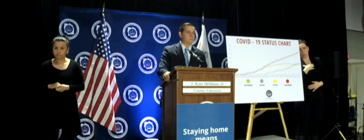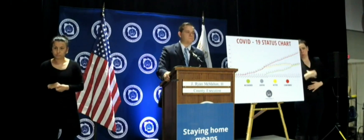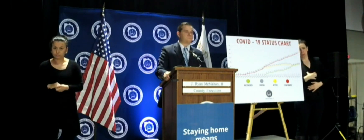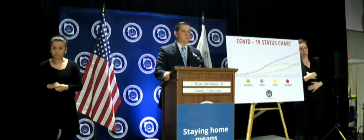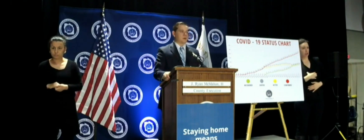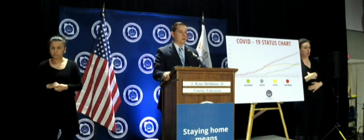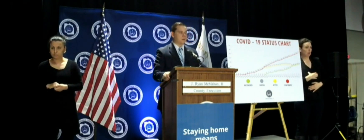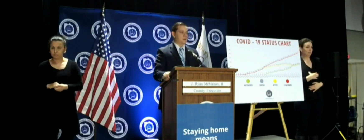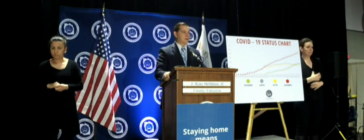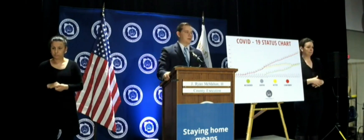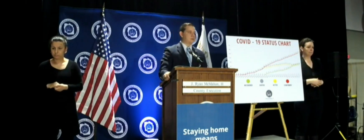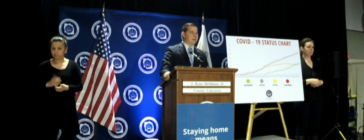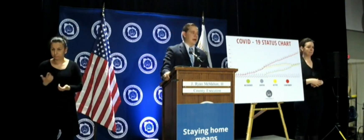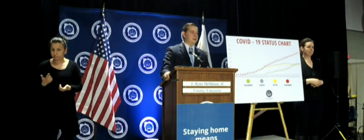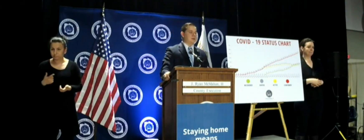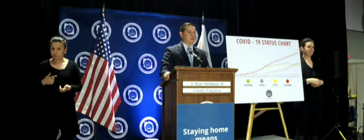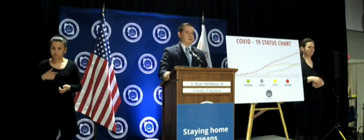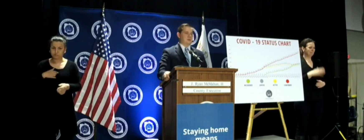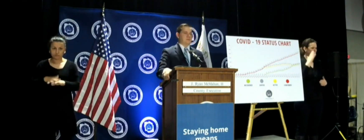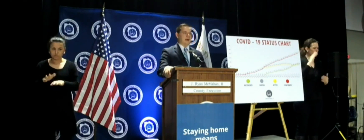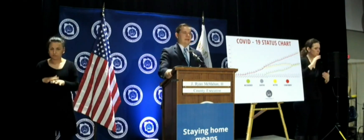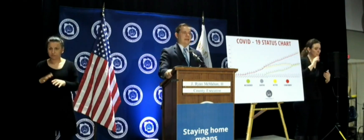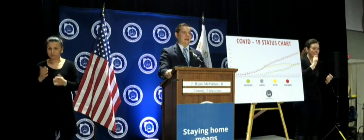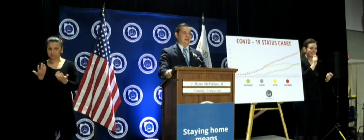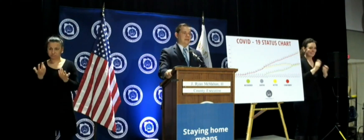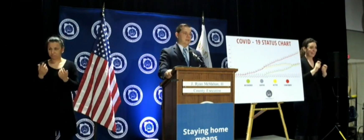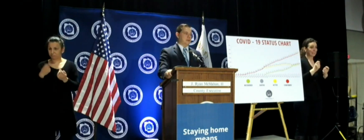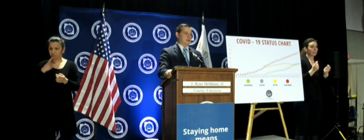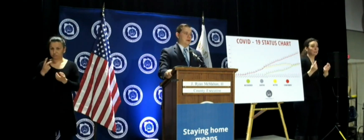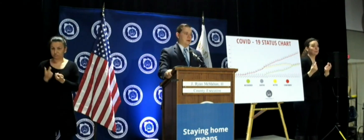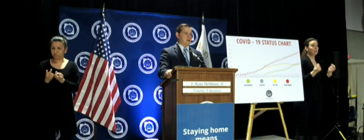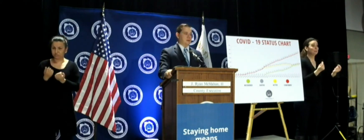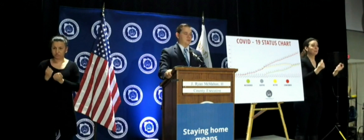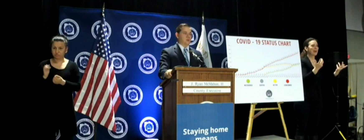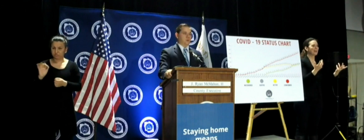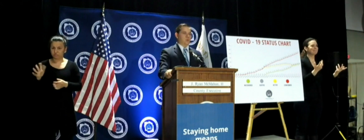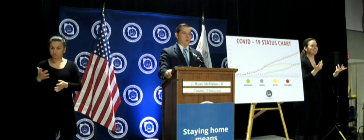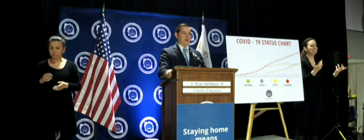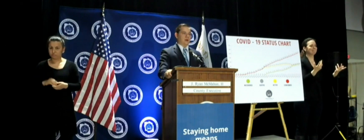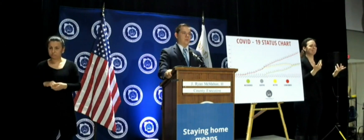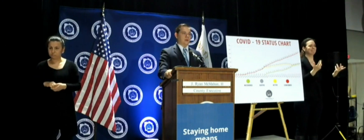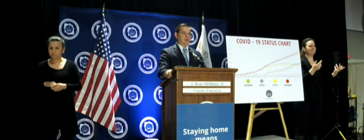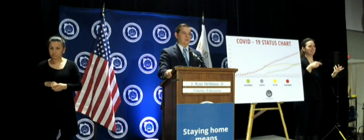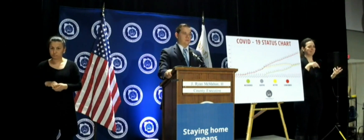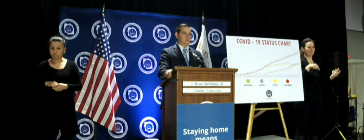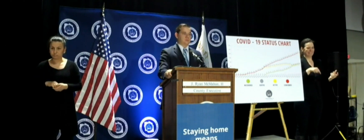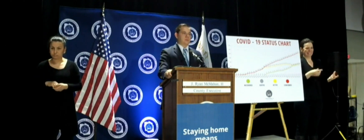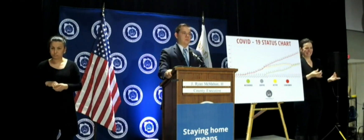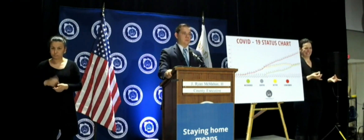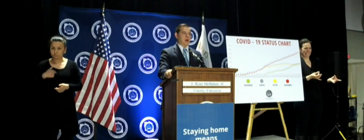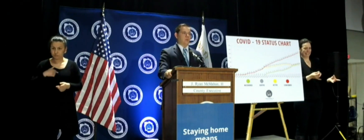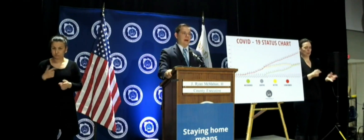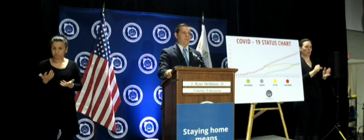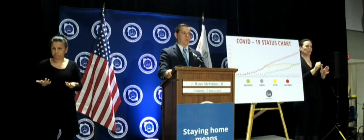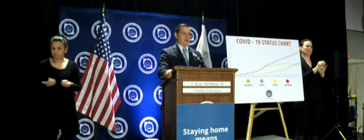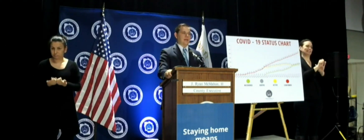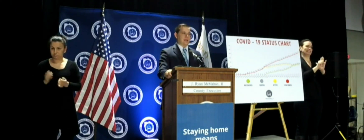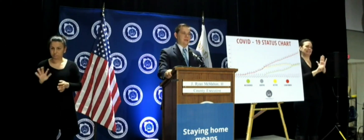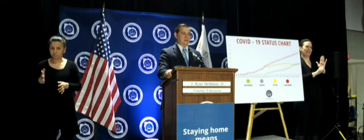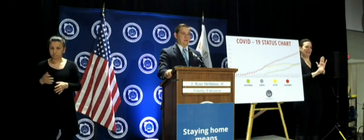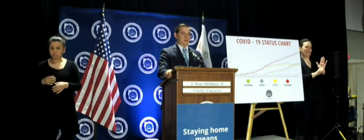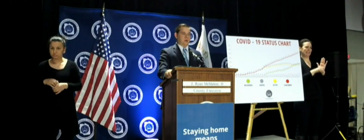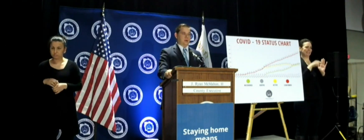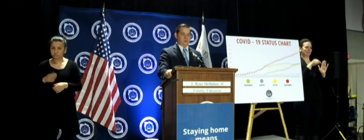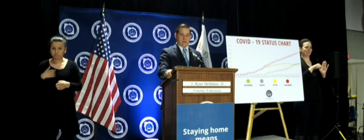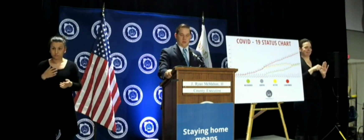but it's not my lane. So we want to come in and help operate in